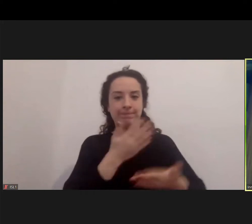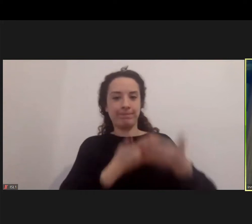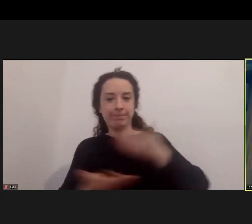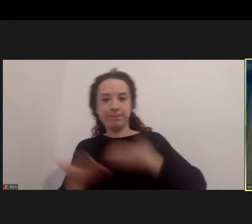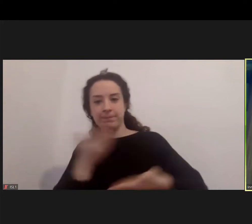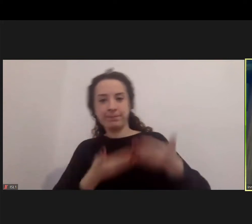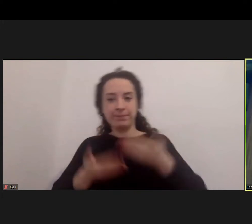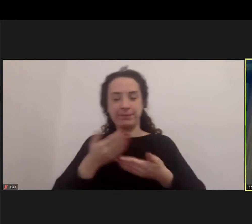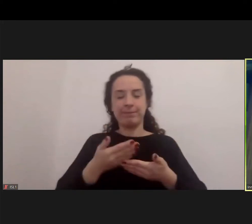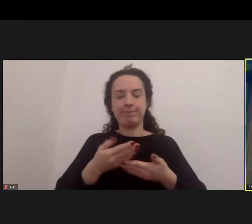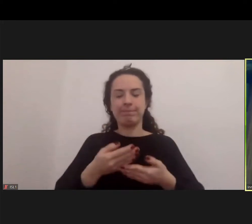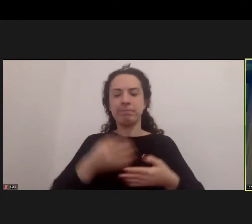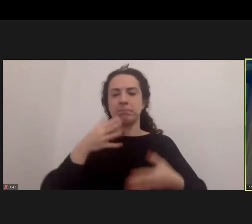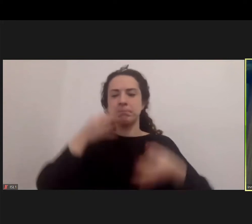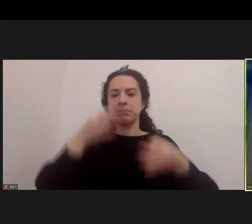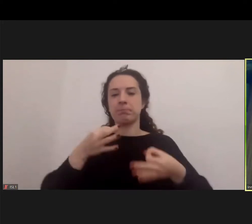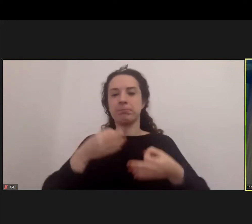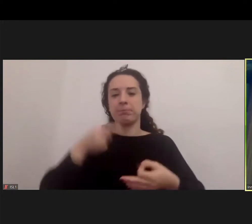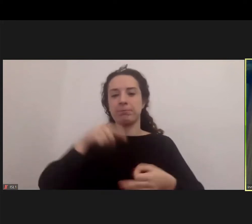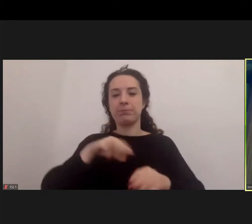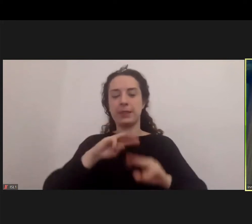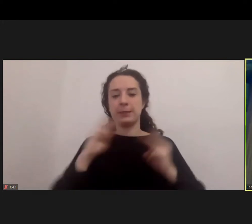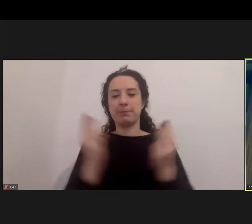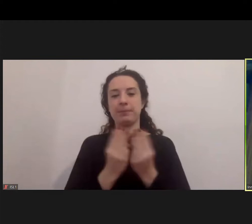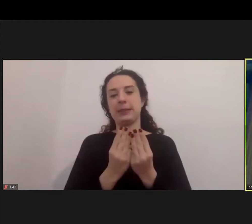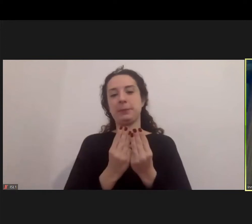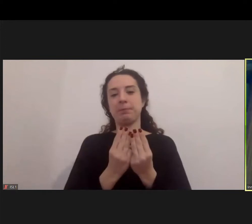interesting meeting. So thank you very much.